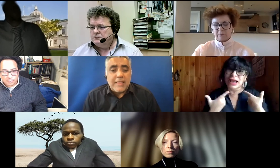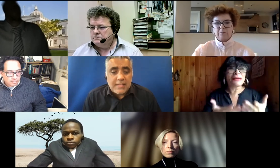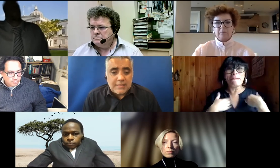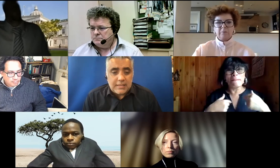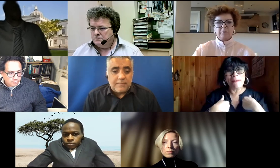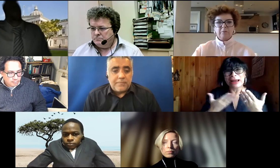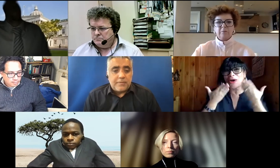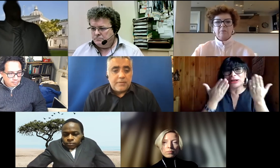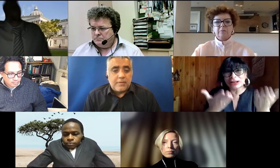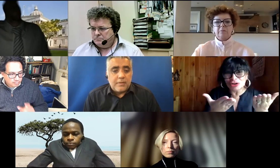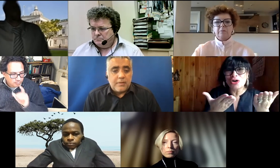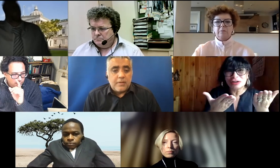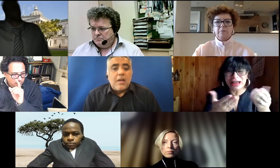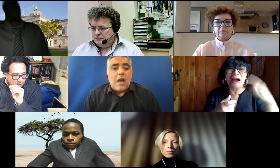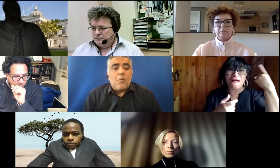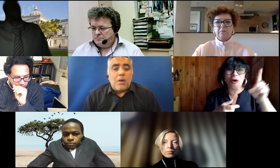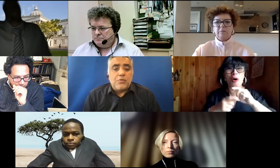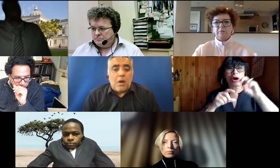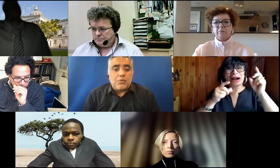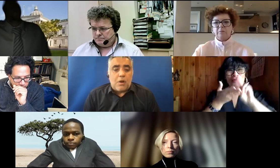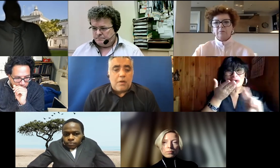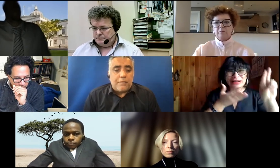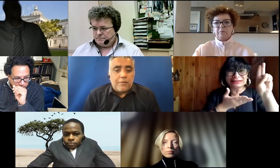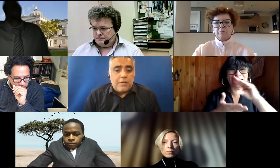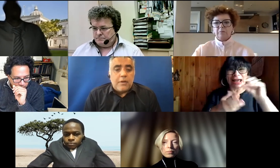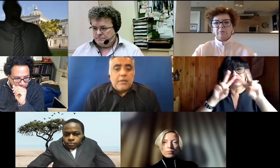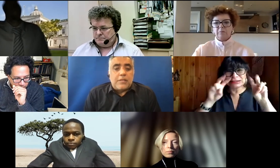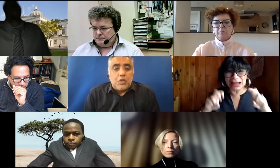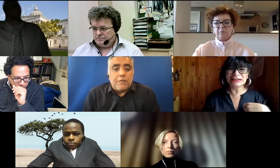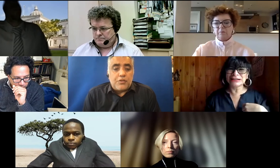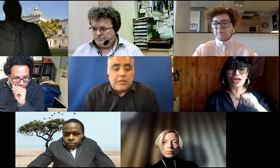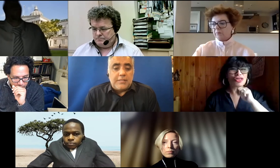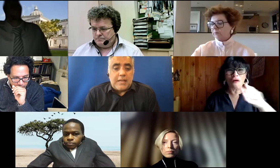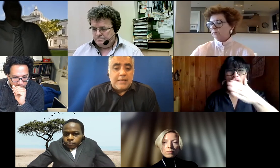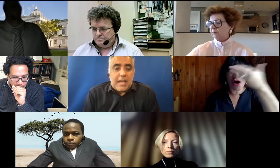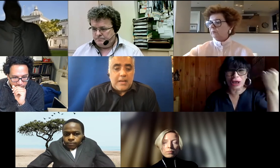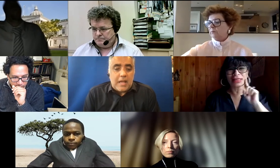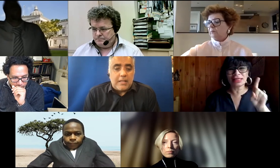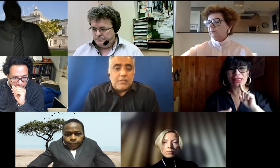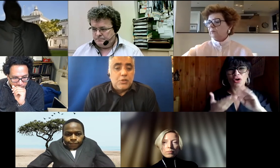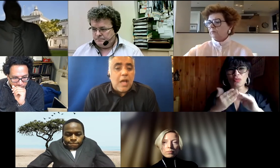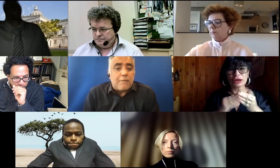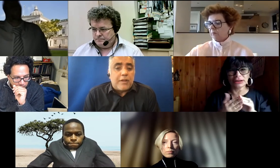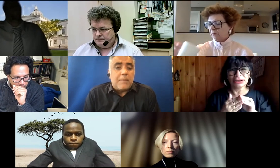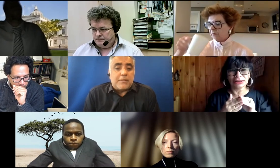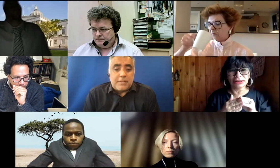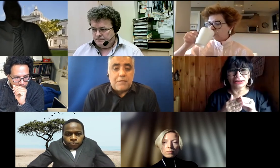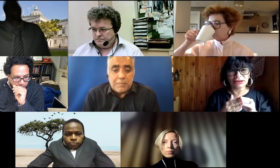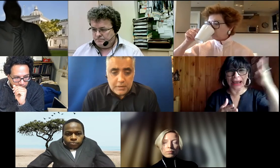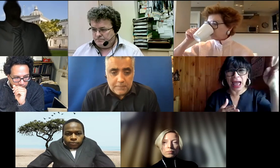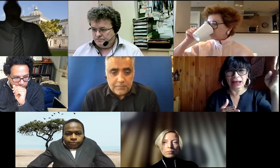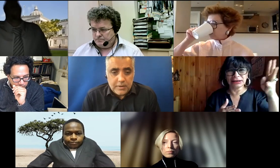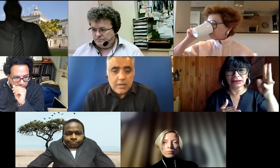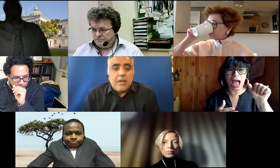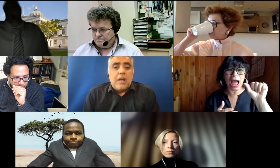And lastly, I want to also offer that the universities and these analysts not forget about the deaf